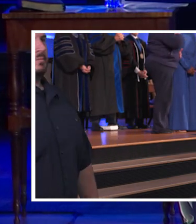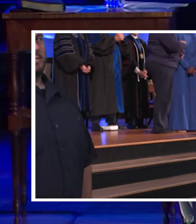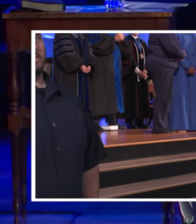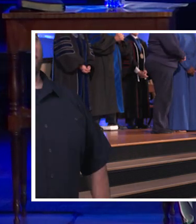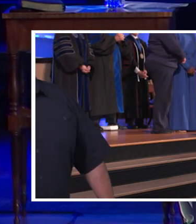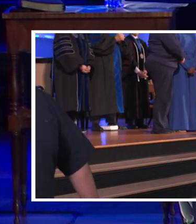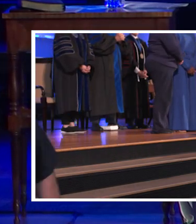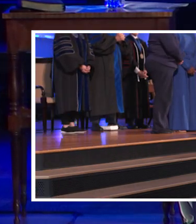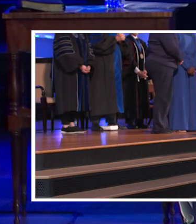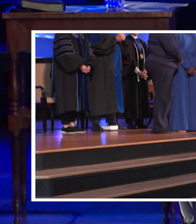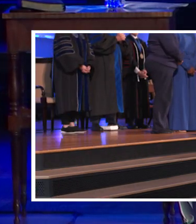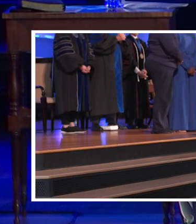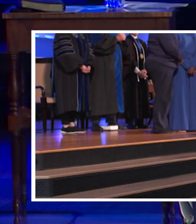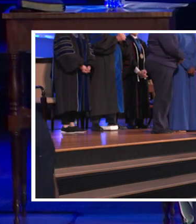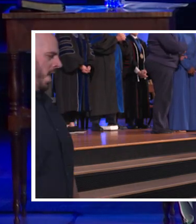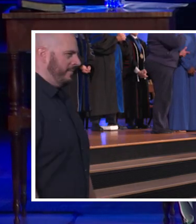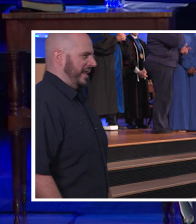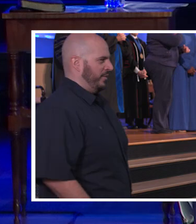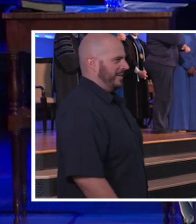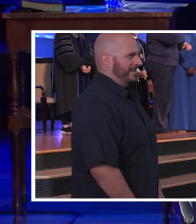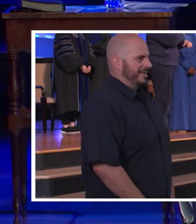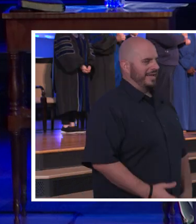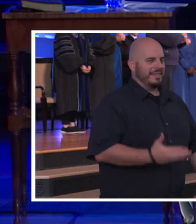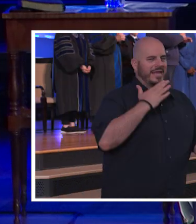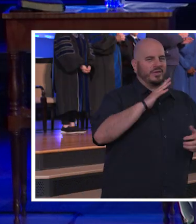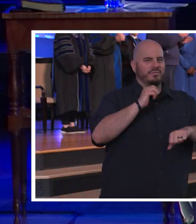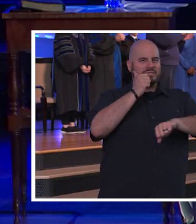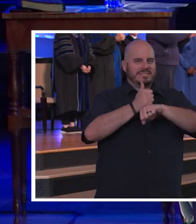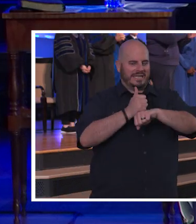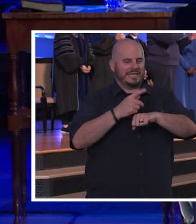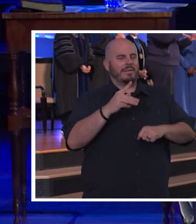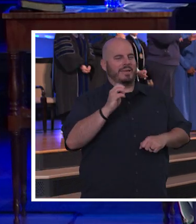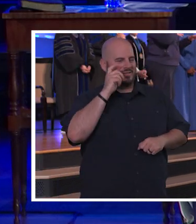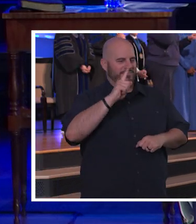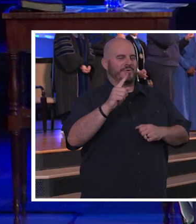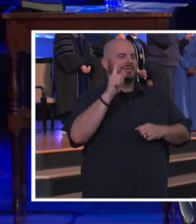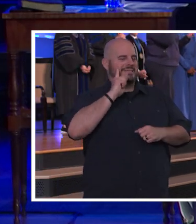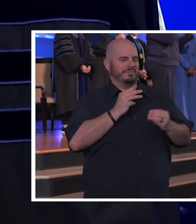and setting the pace for the ministry to the deaf.